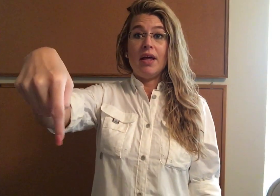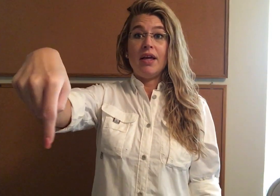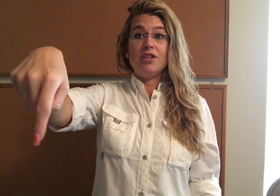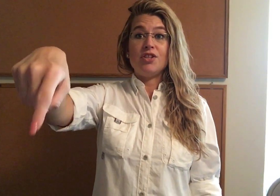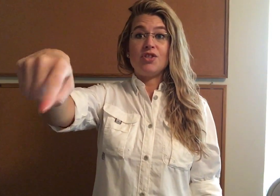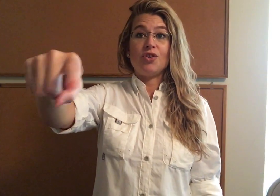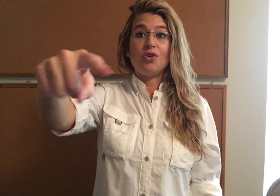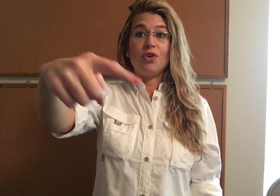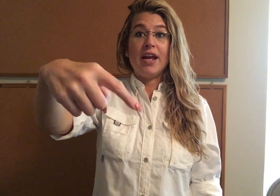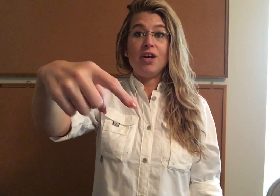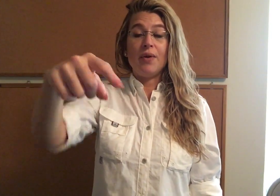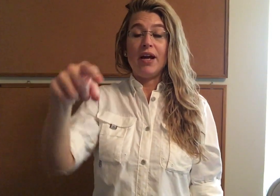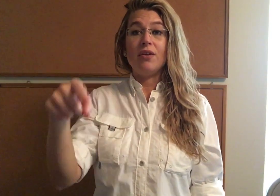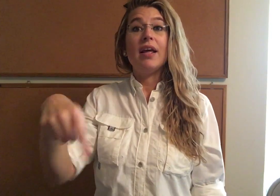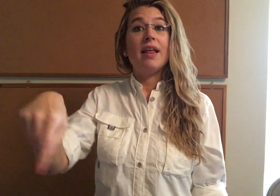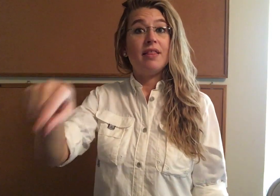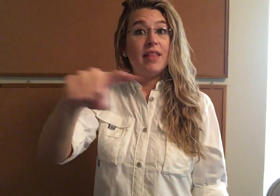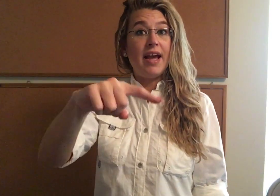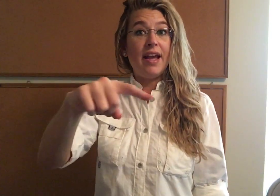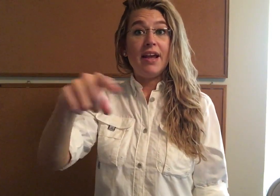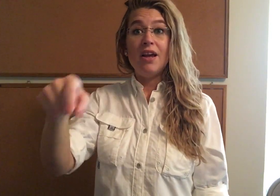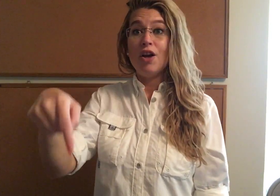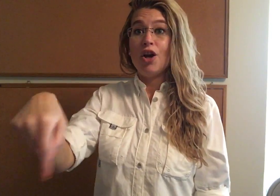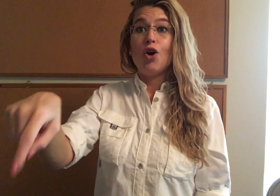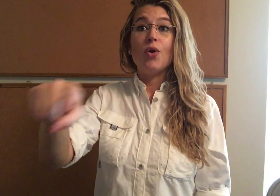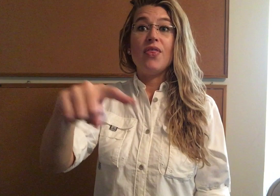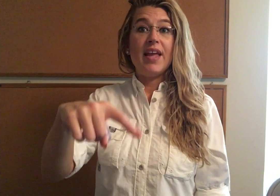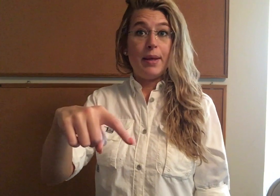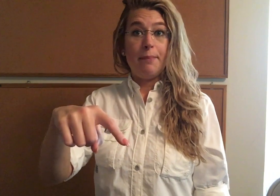and just circle your hand around. They or them.